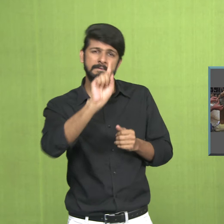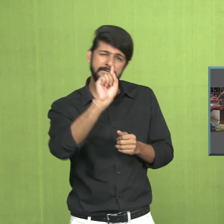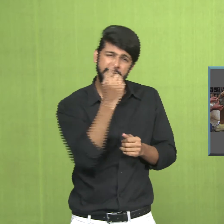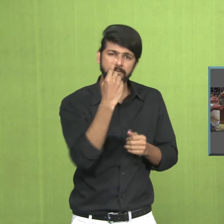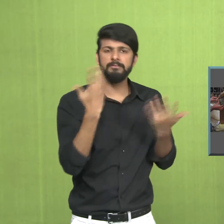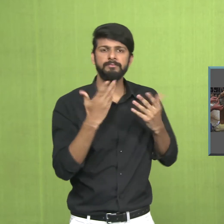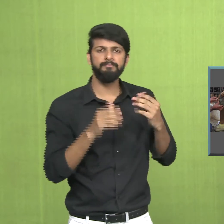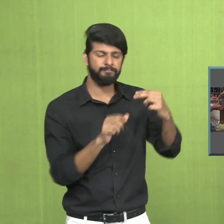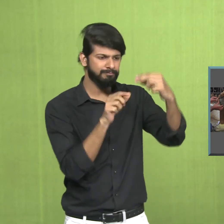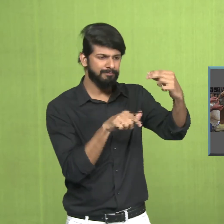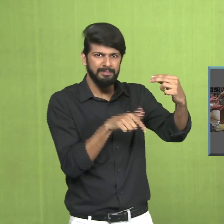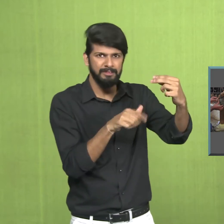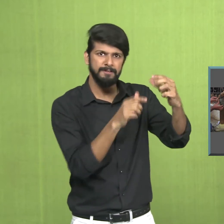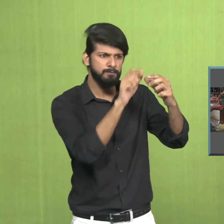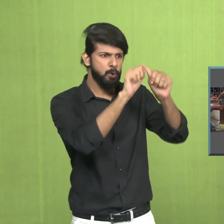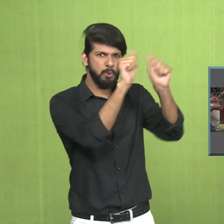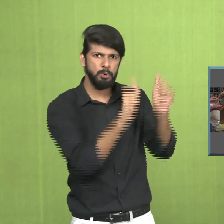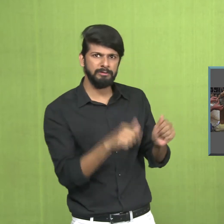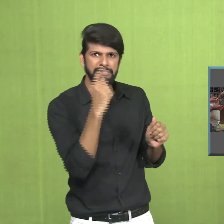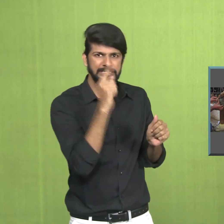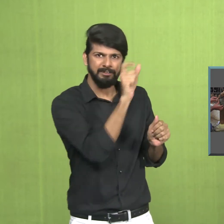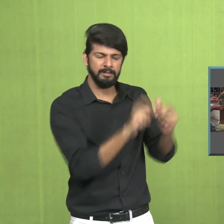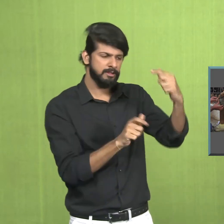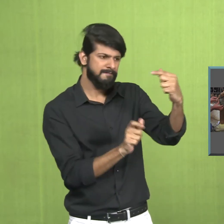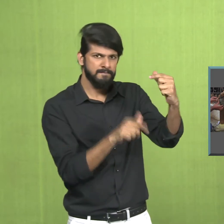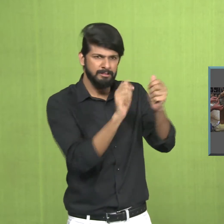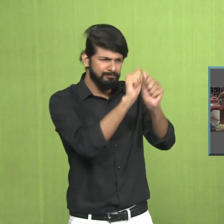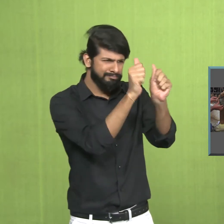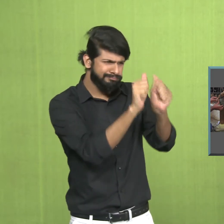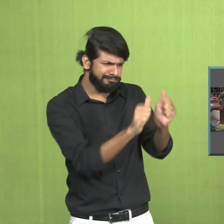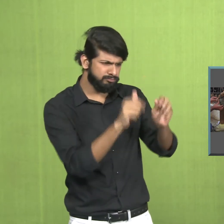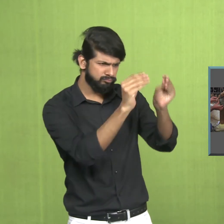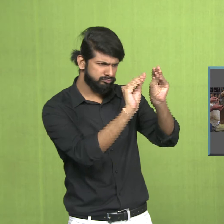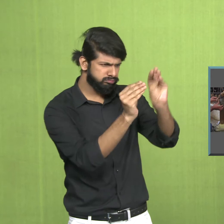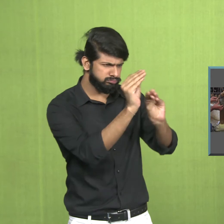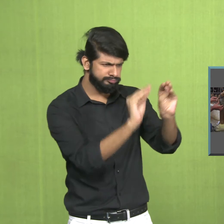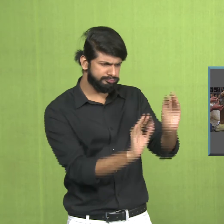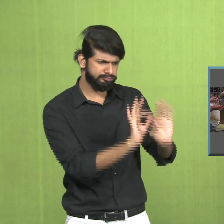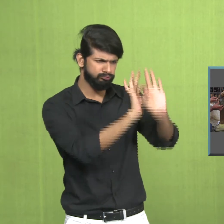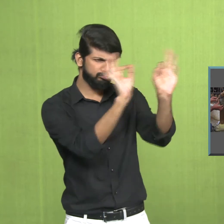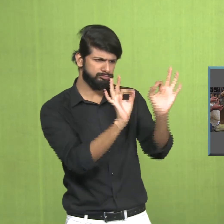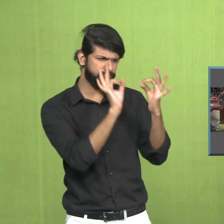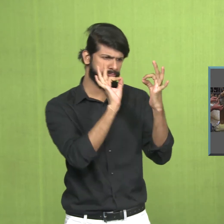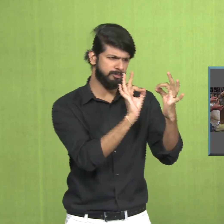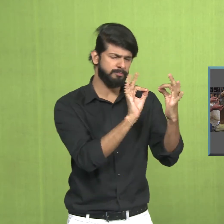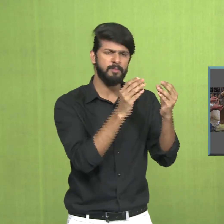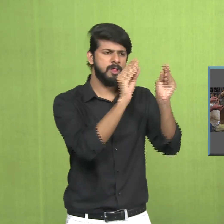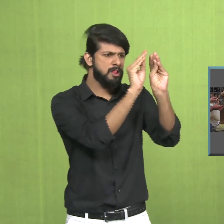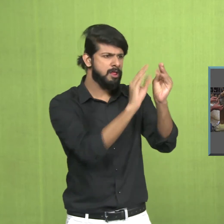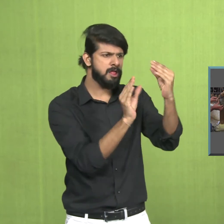casting. Let us understand what this process is. So first, the model of the dancing